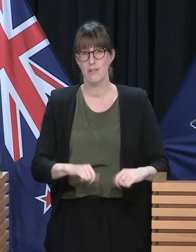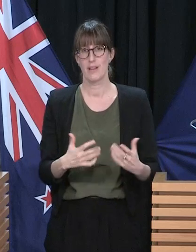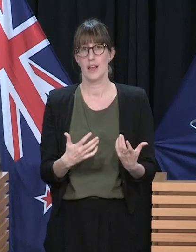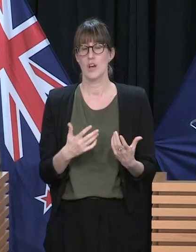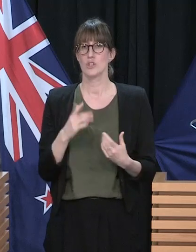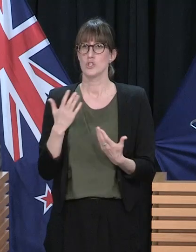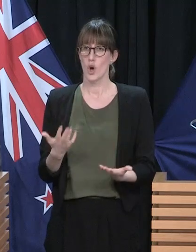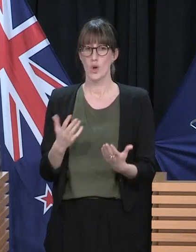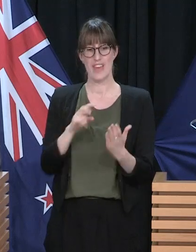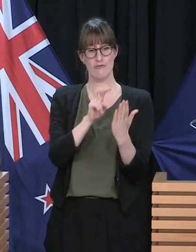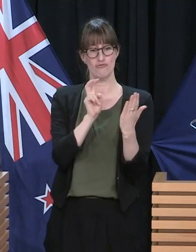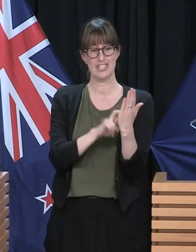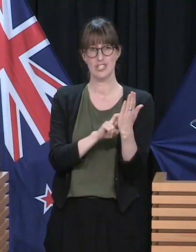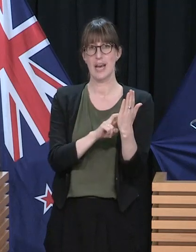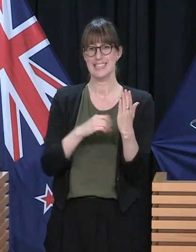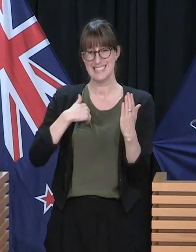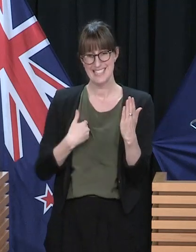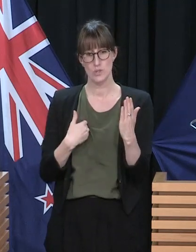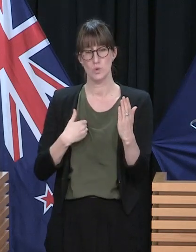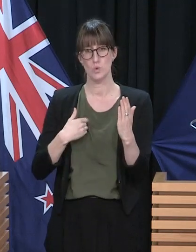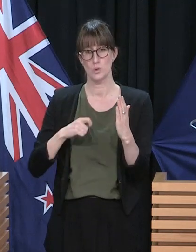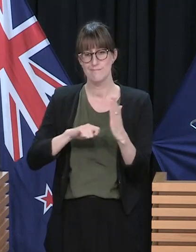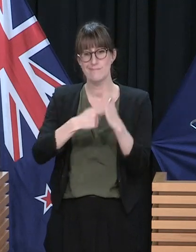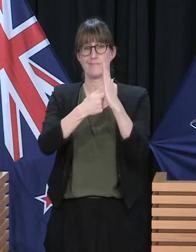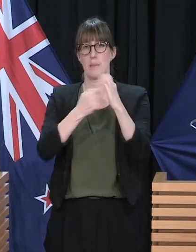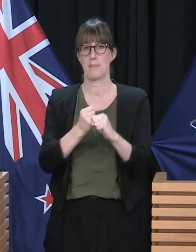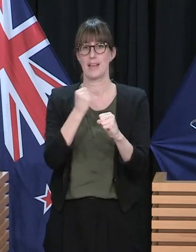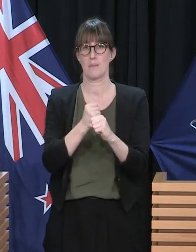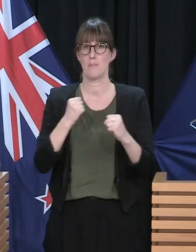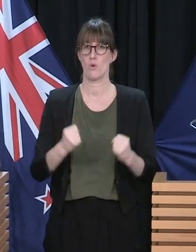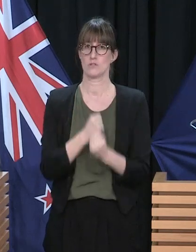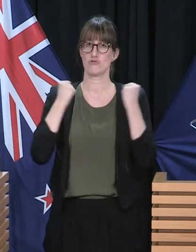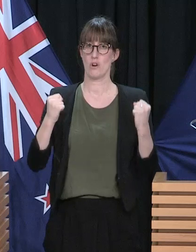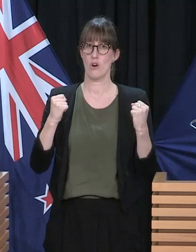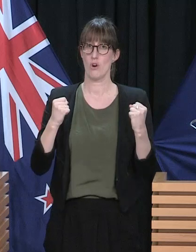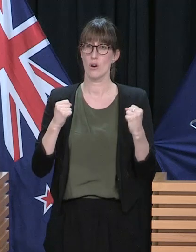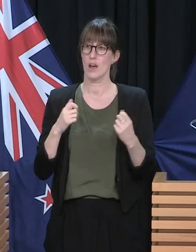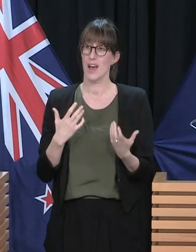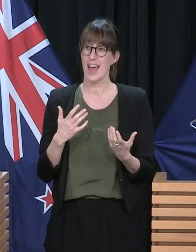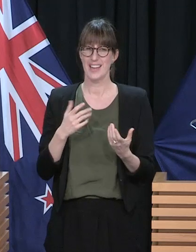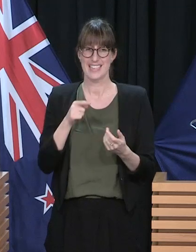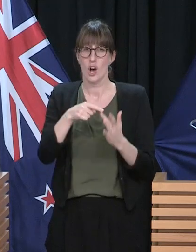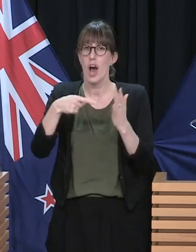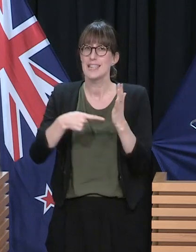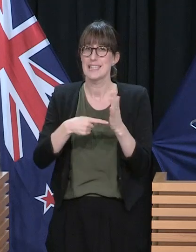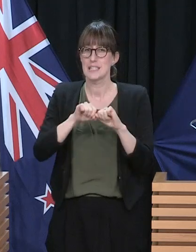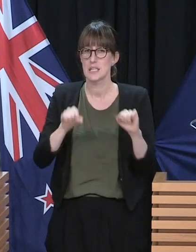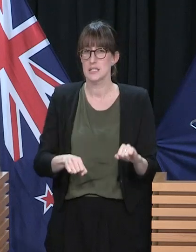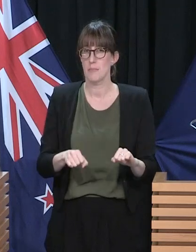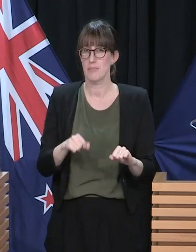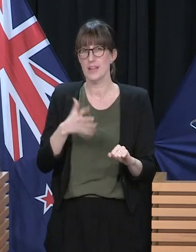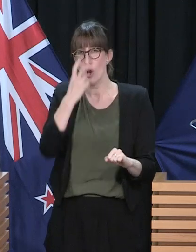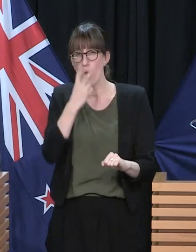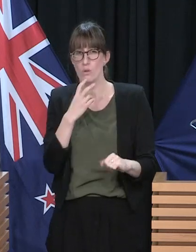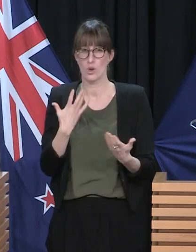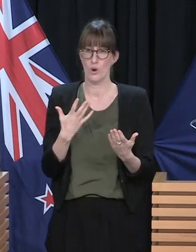into a more robust form. It's a legacy system, so if from time to time you do need to update these IT systems. So we're going to get on and do that